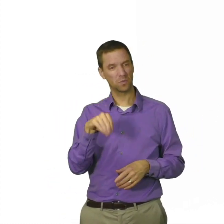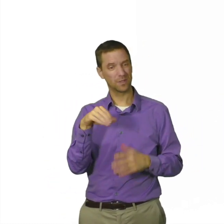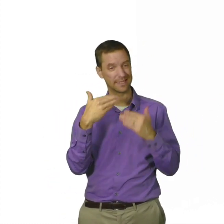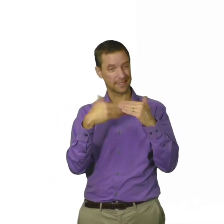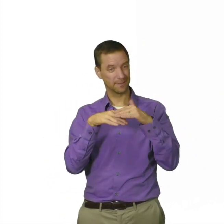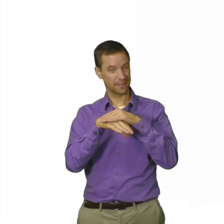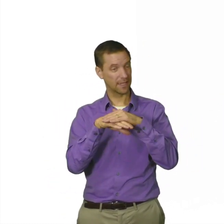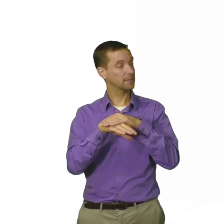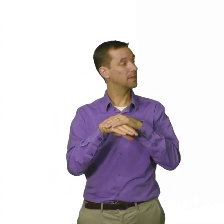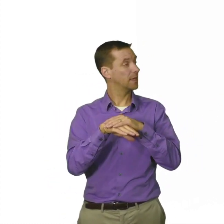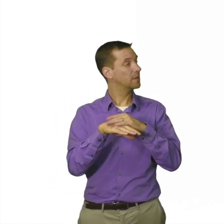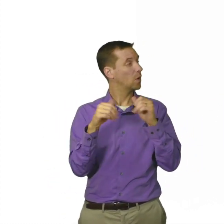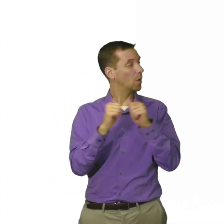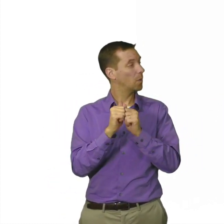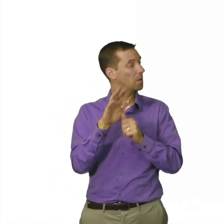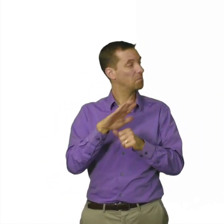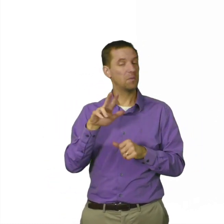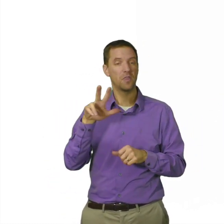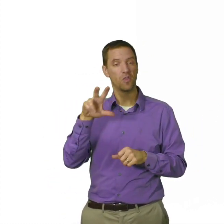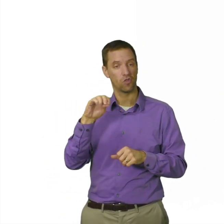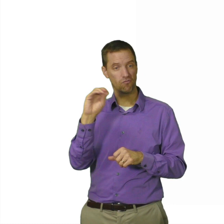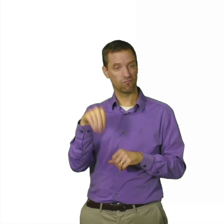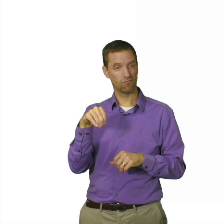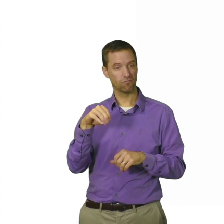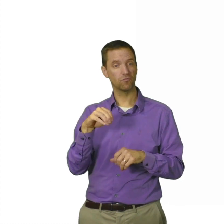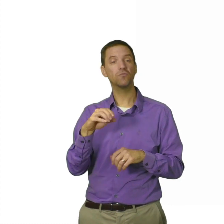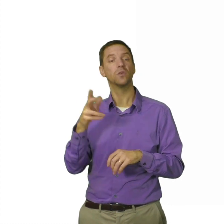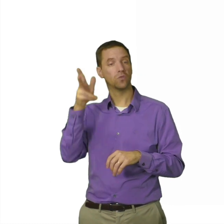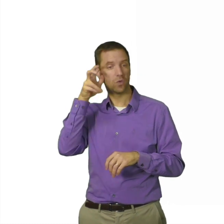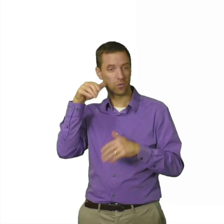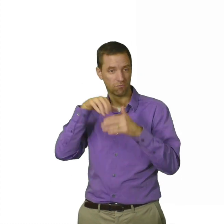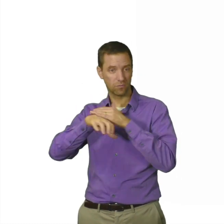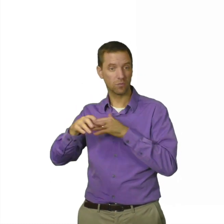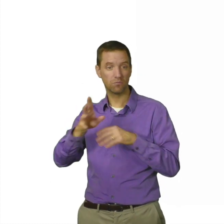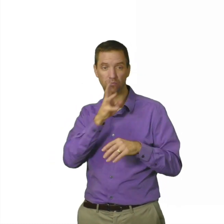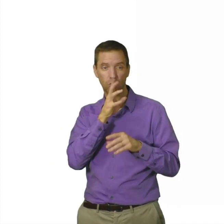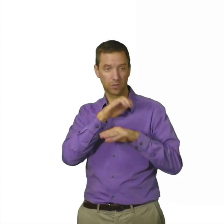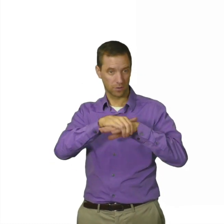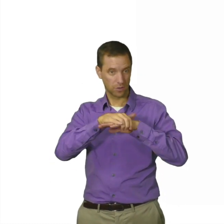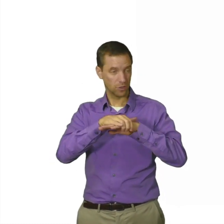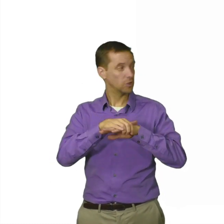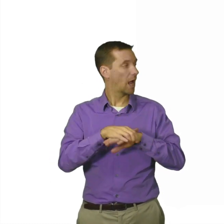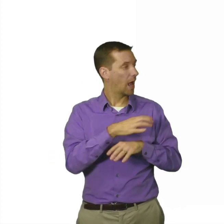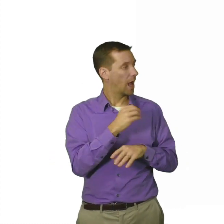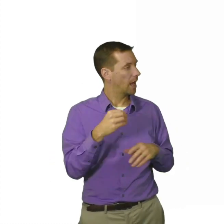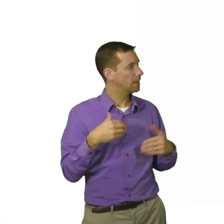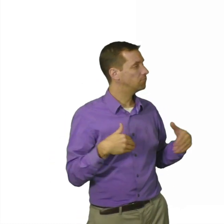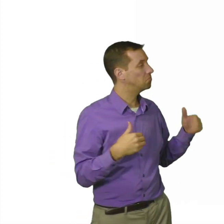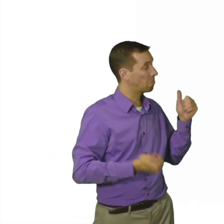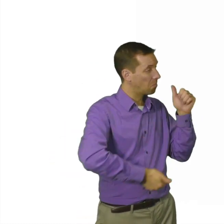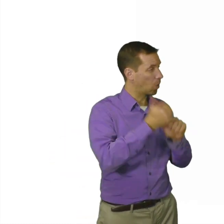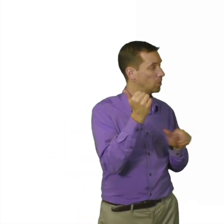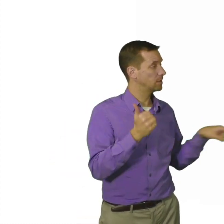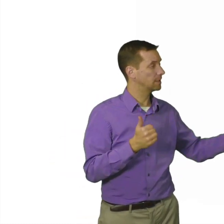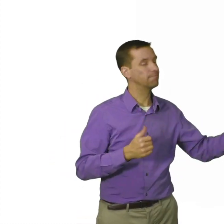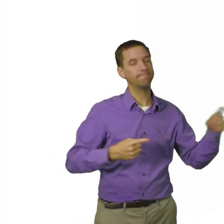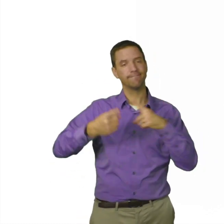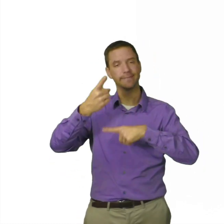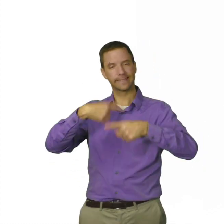In this case, we have about 20% limited access, 30% auditory access to spoken English, and in